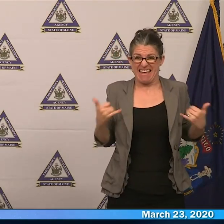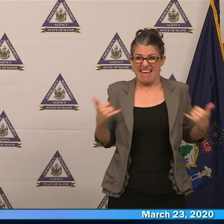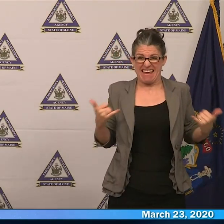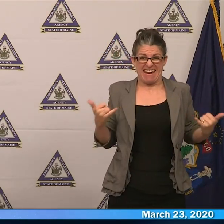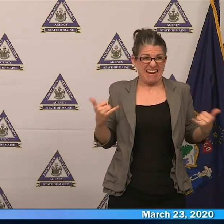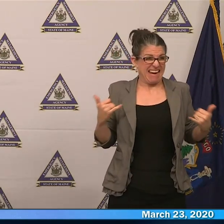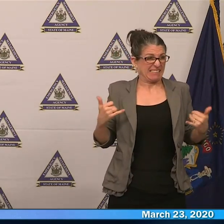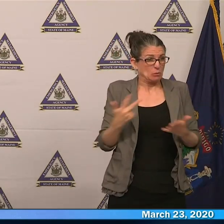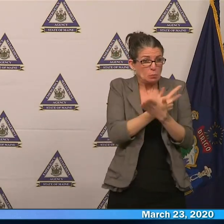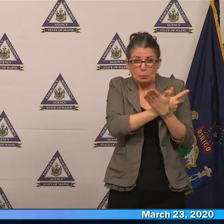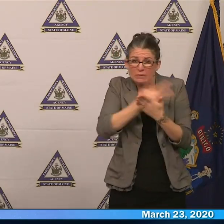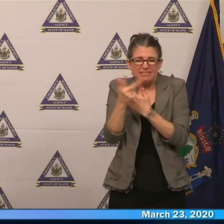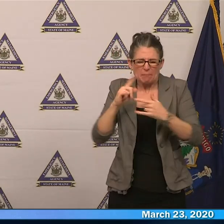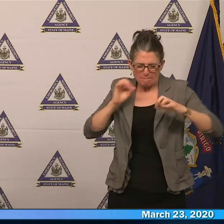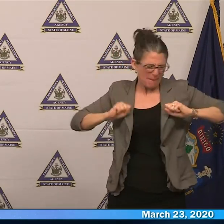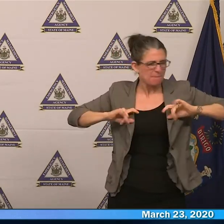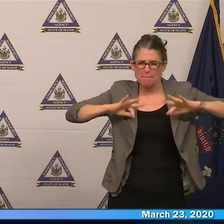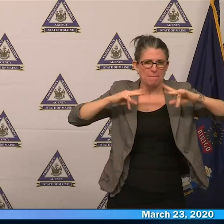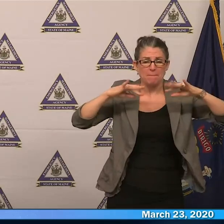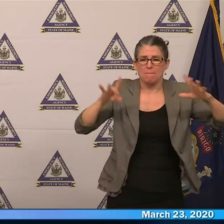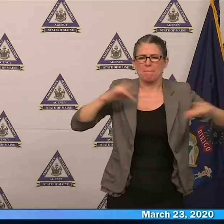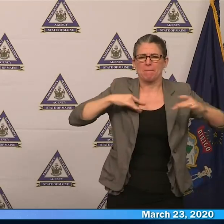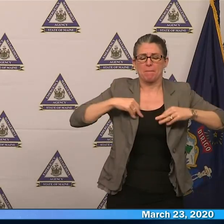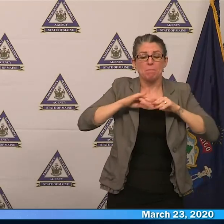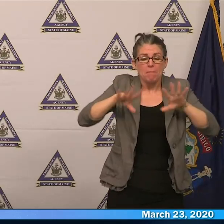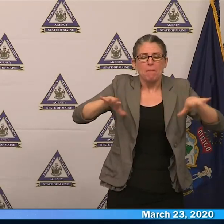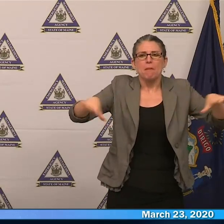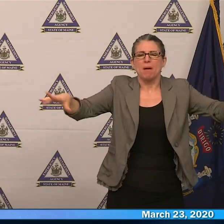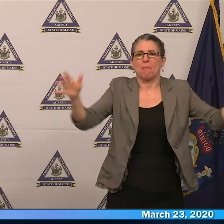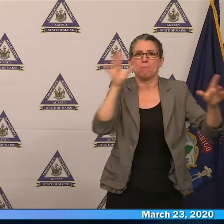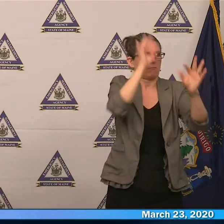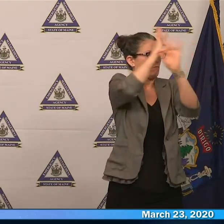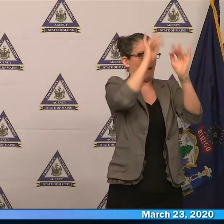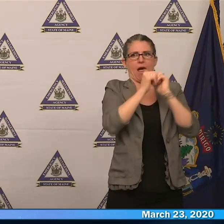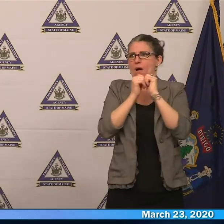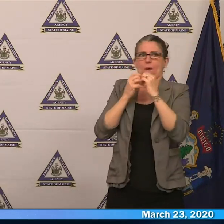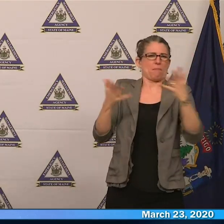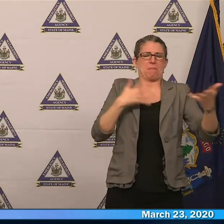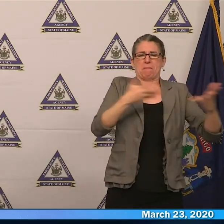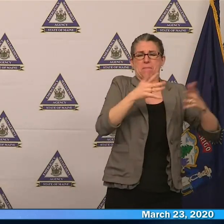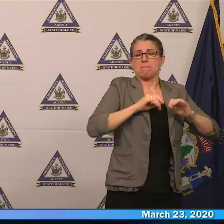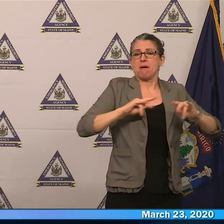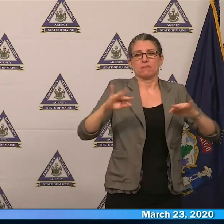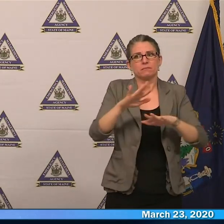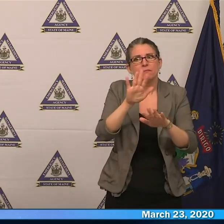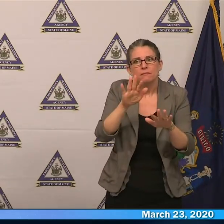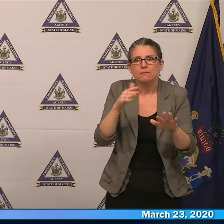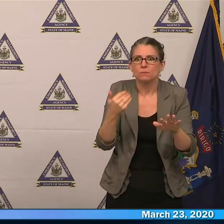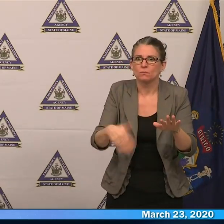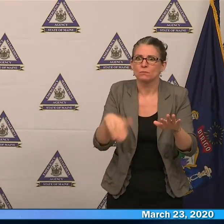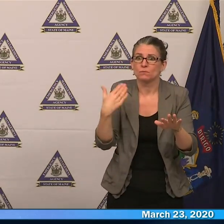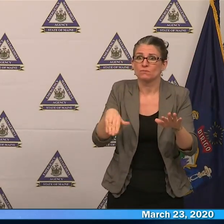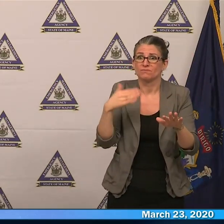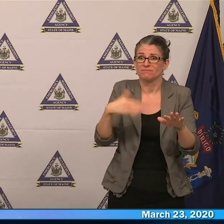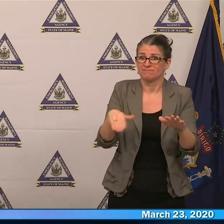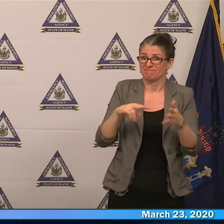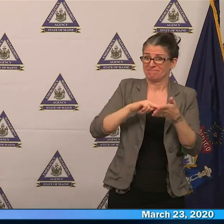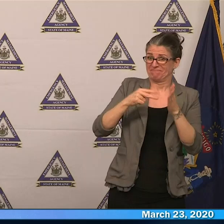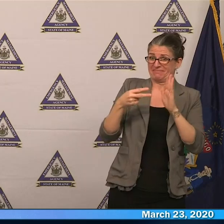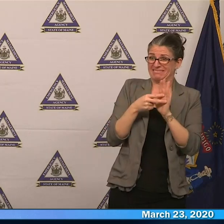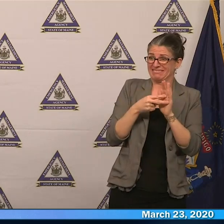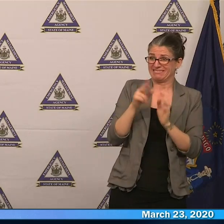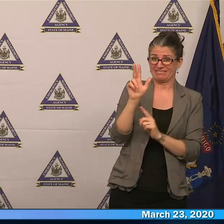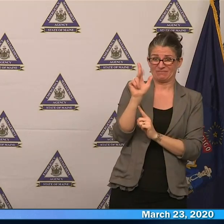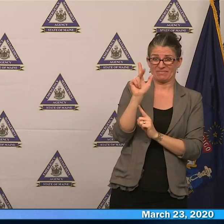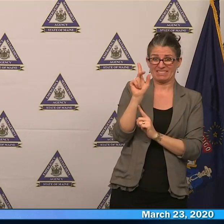spread. Now, I am not saying that 23 days from now, there will be 35,000 cases in Maine. That